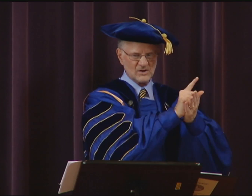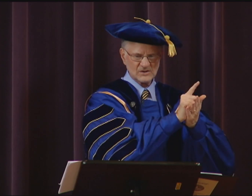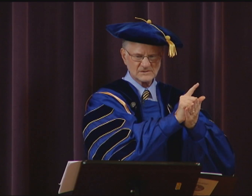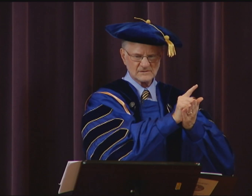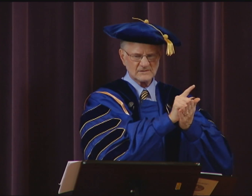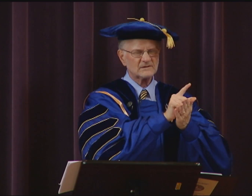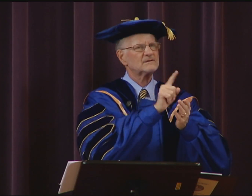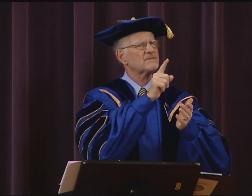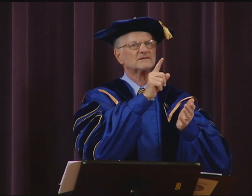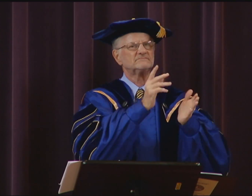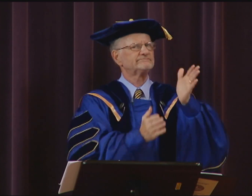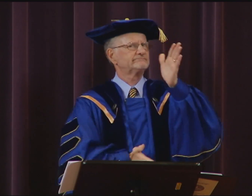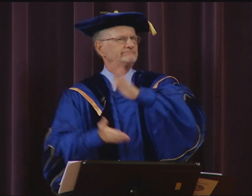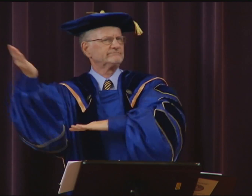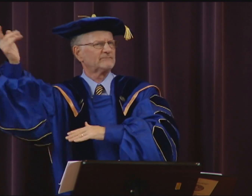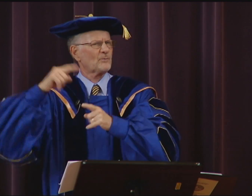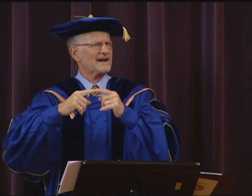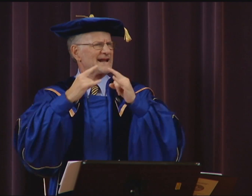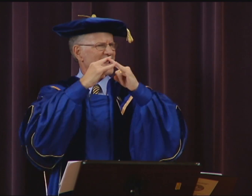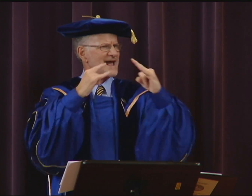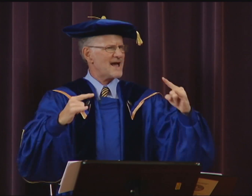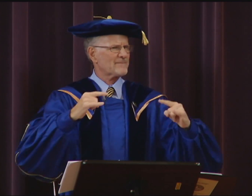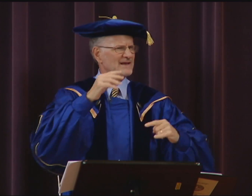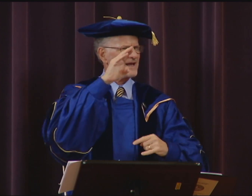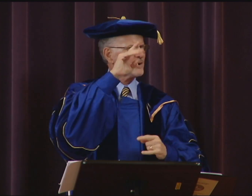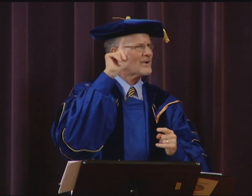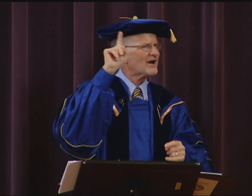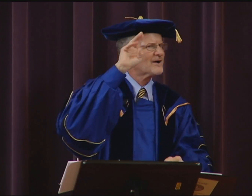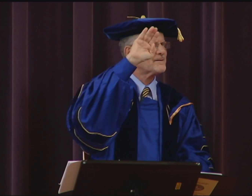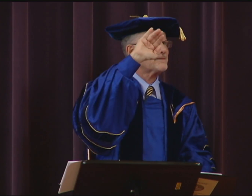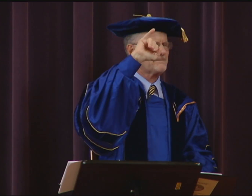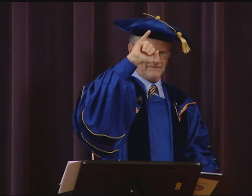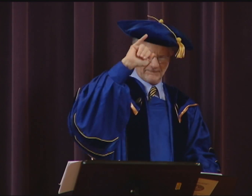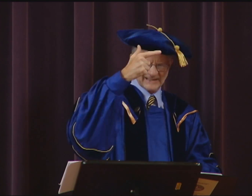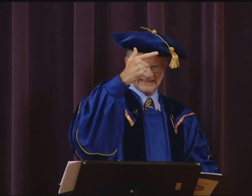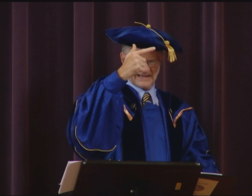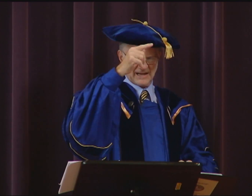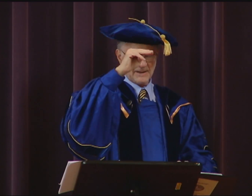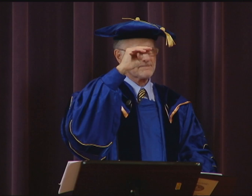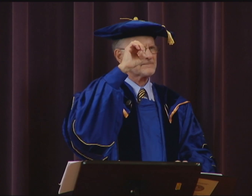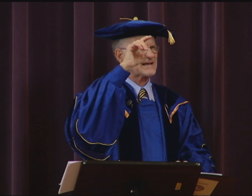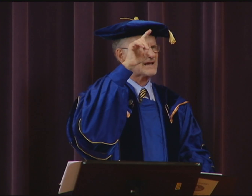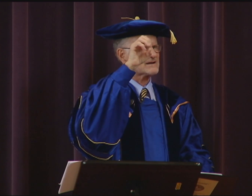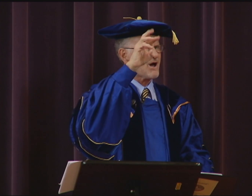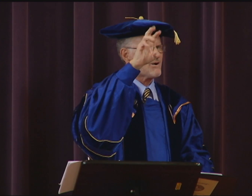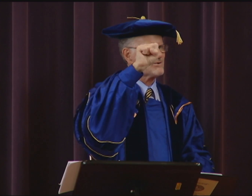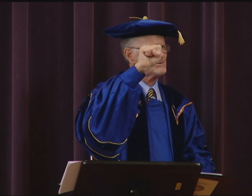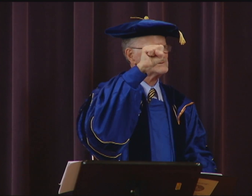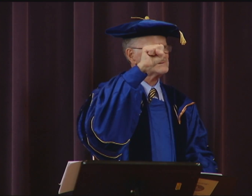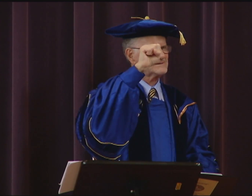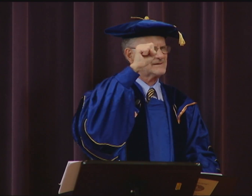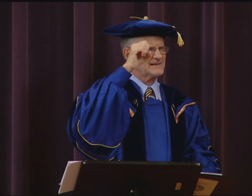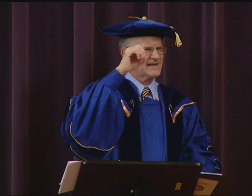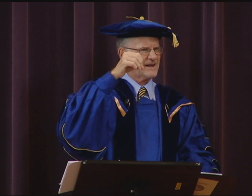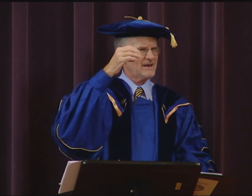for that 24-hour time frame. But you went out to the camp, which was called Camp Big Meadows